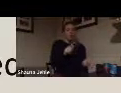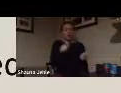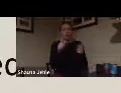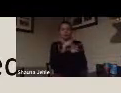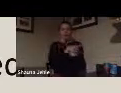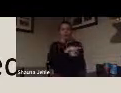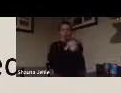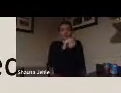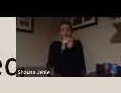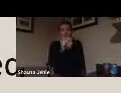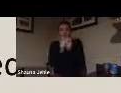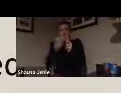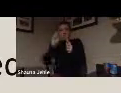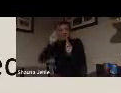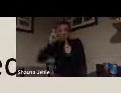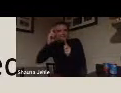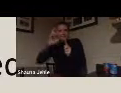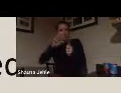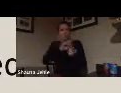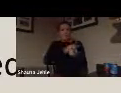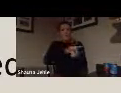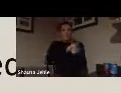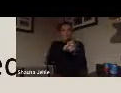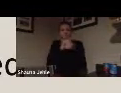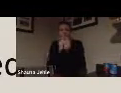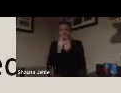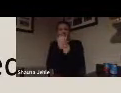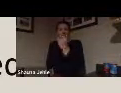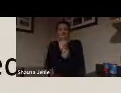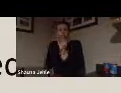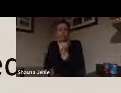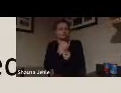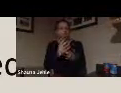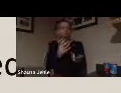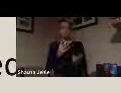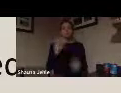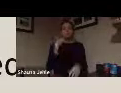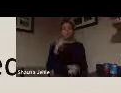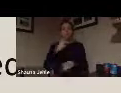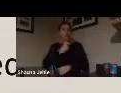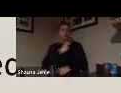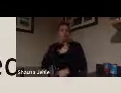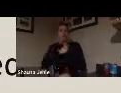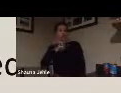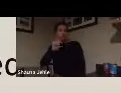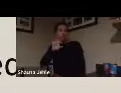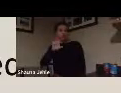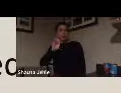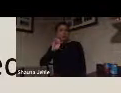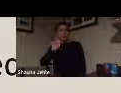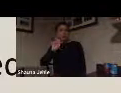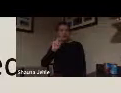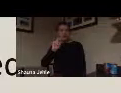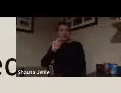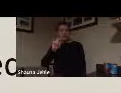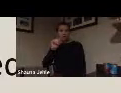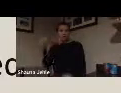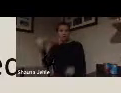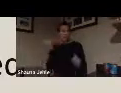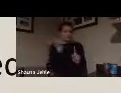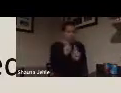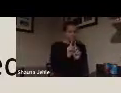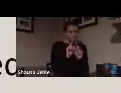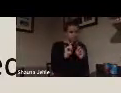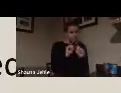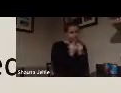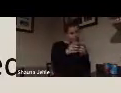wrong messages going out there. A consultant will come alongside the team. They'll check the translation with the team to make sure the